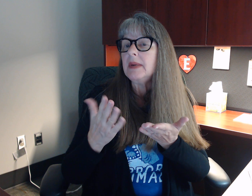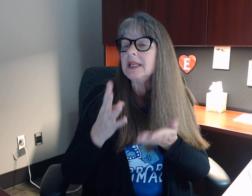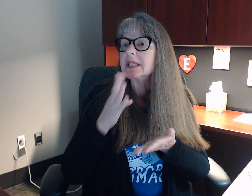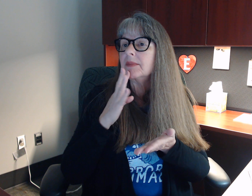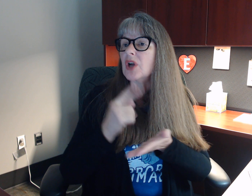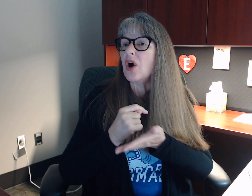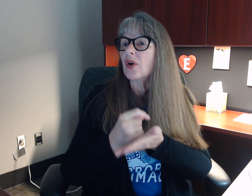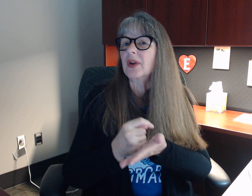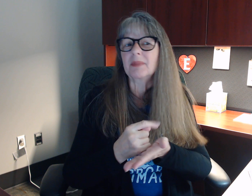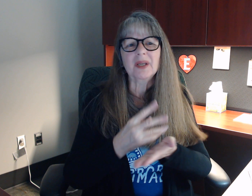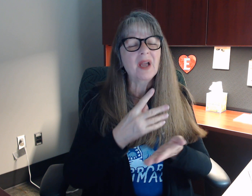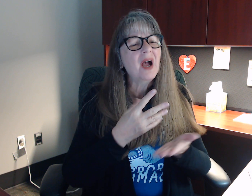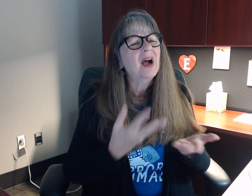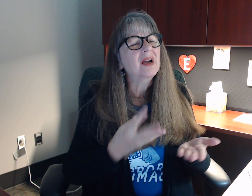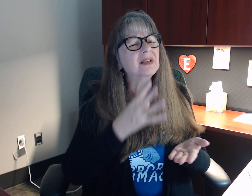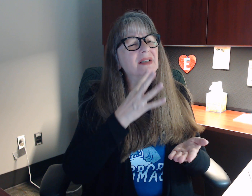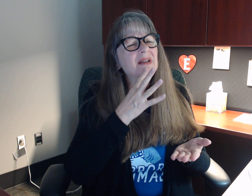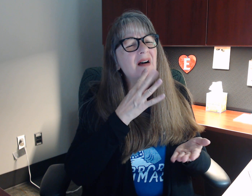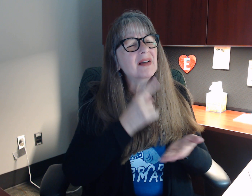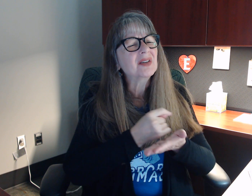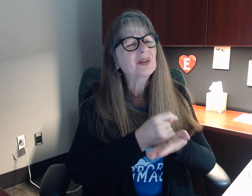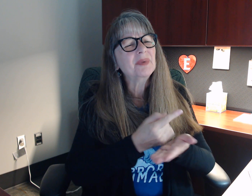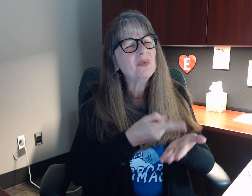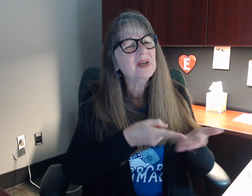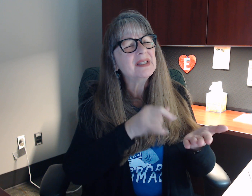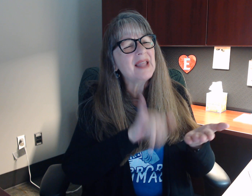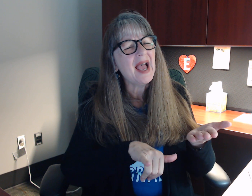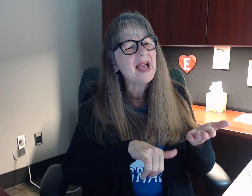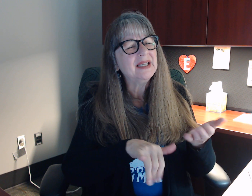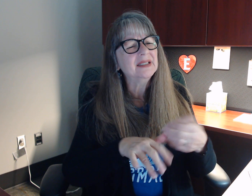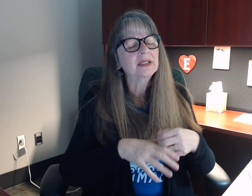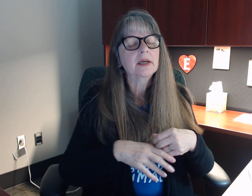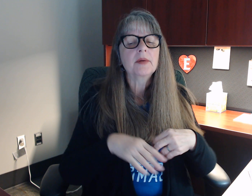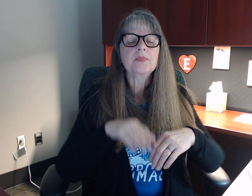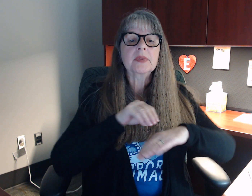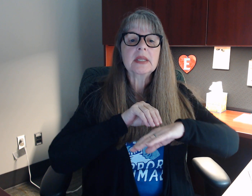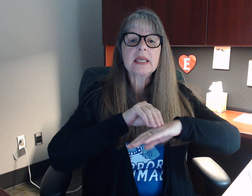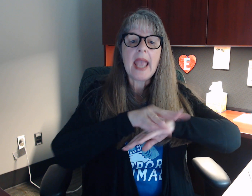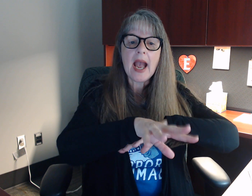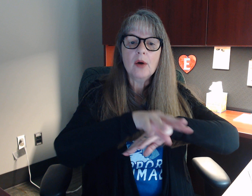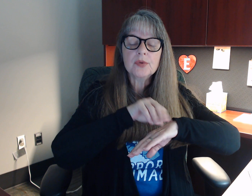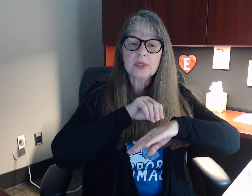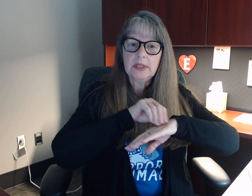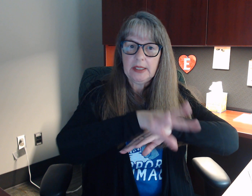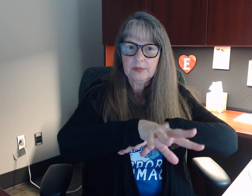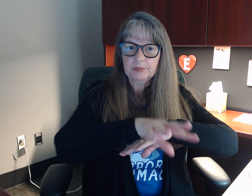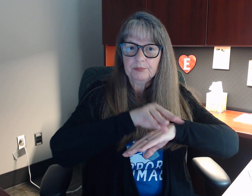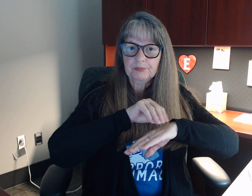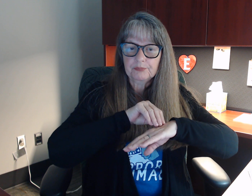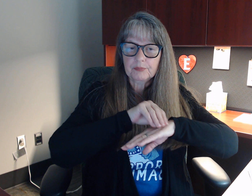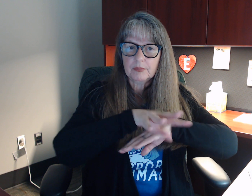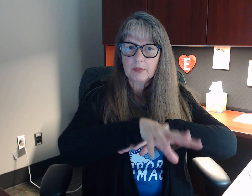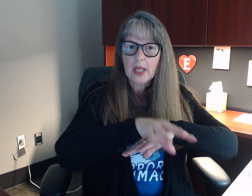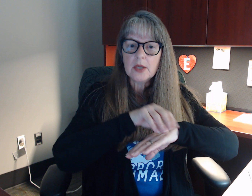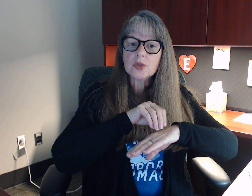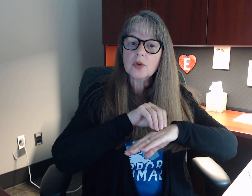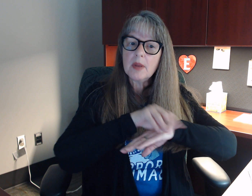some talk therapy. Talk therapy? What is that? Counseling. So they